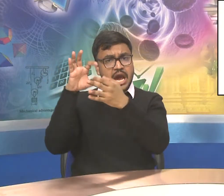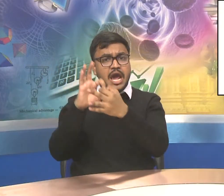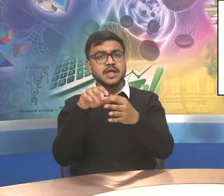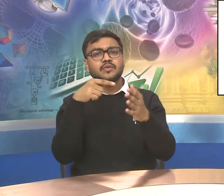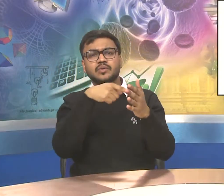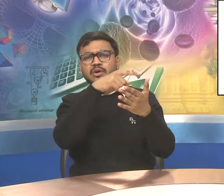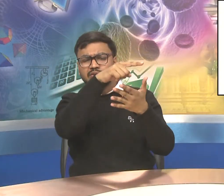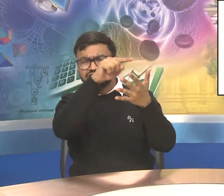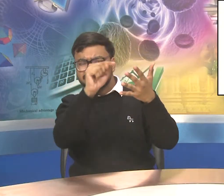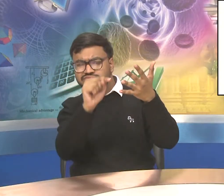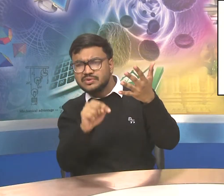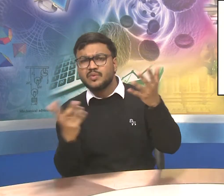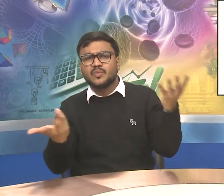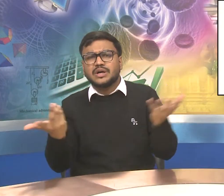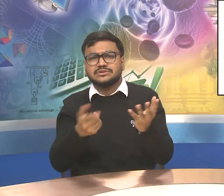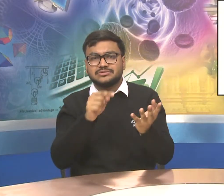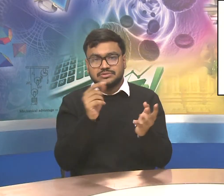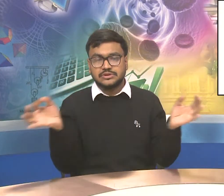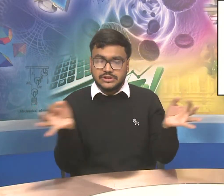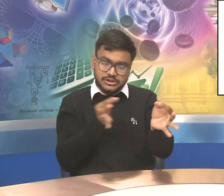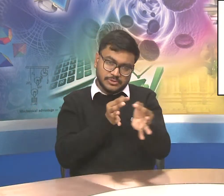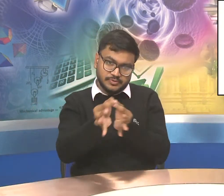public libraries.